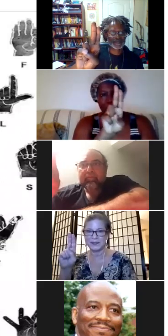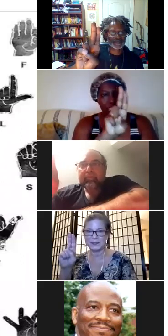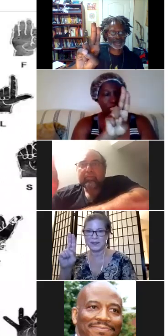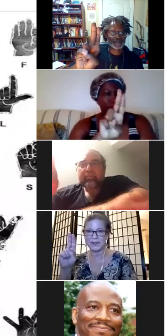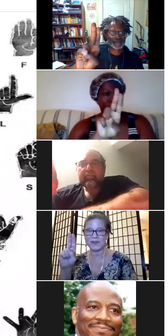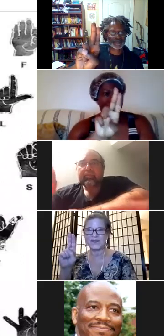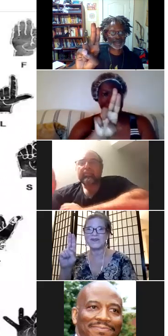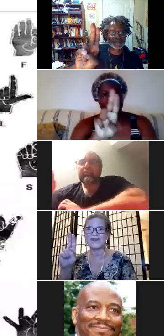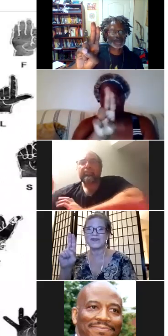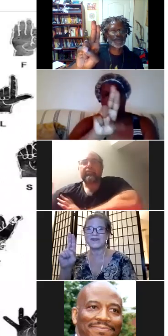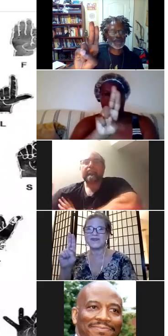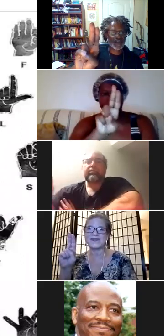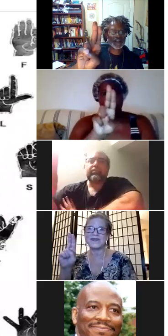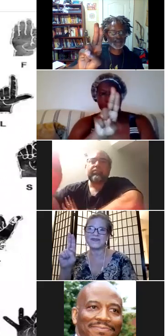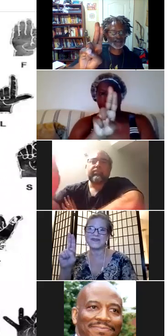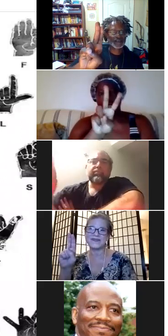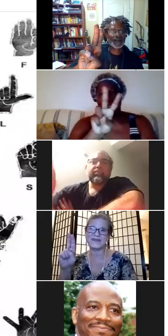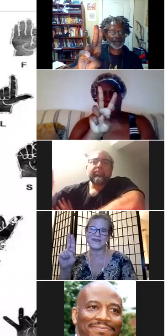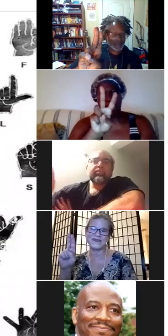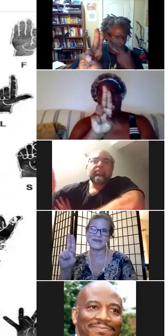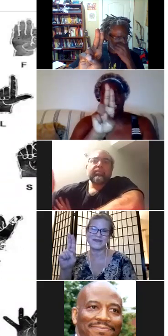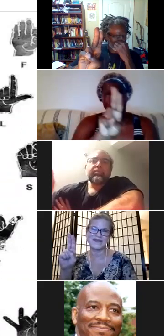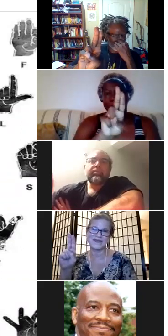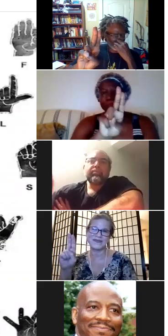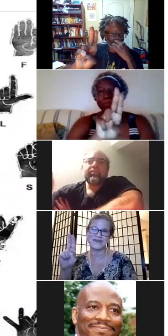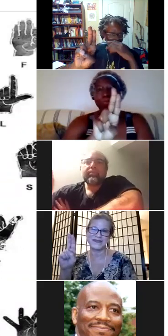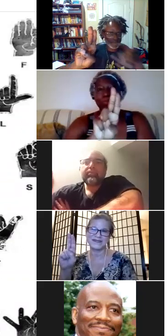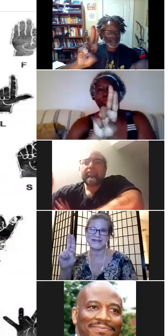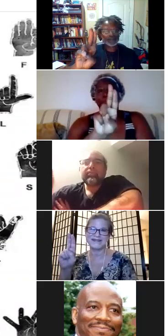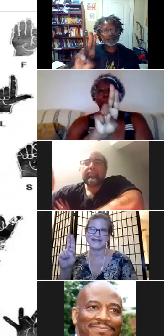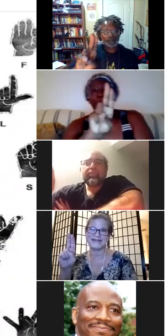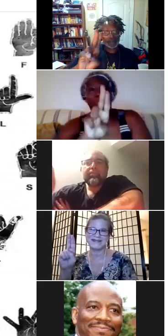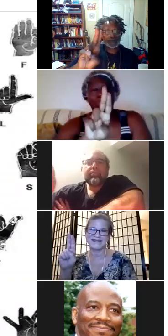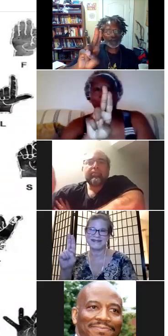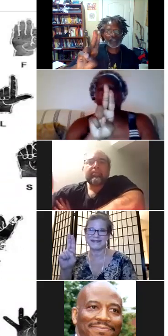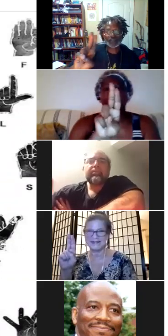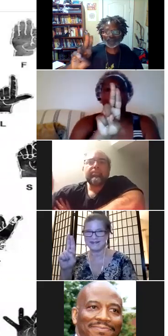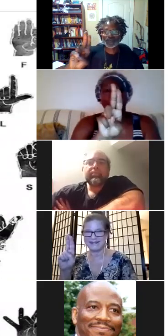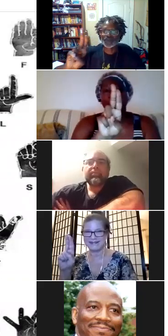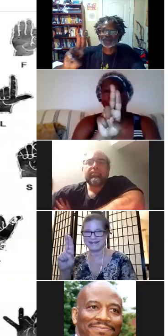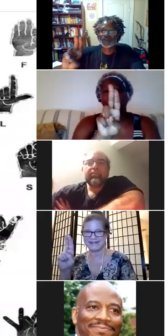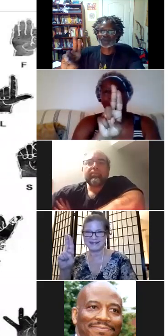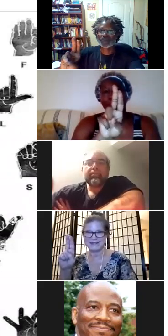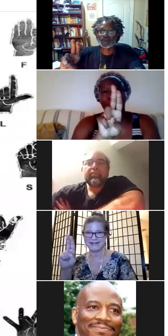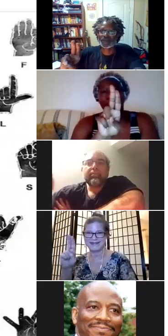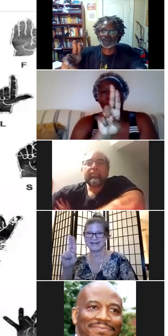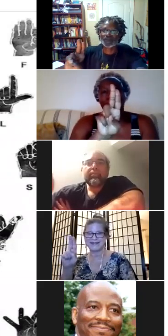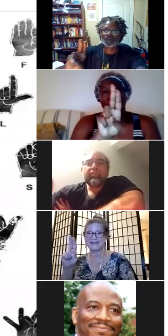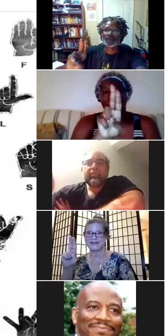peace because it stands for togetherness. Right. Yeah. Got this. Yeah, that's divided. Heard that too as well.